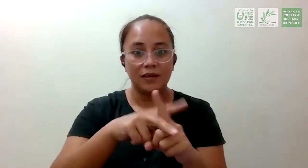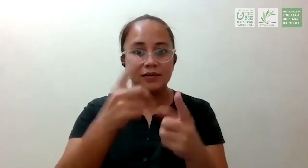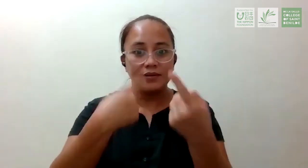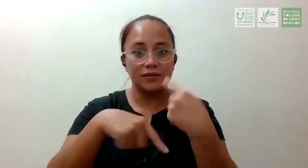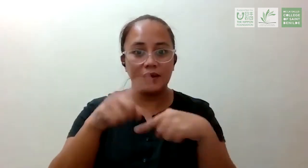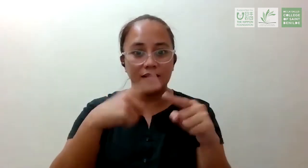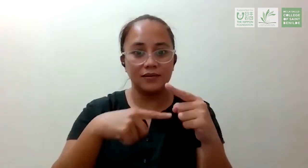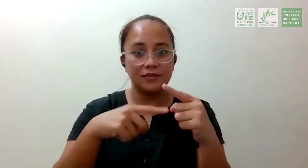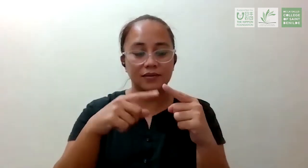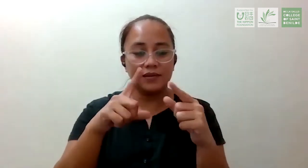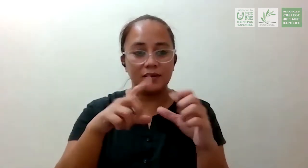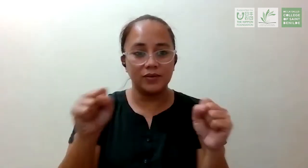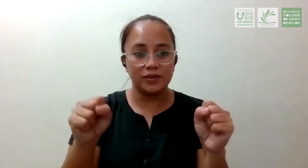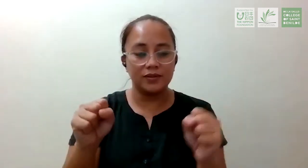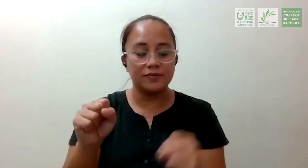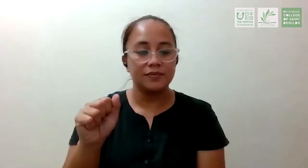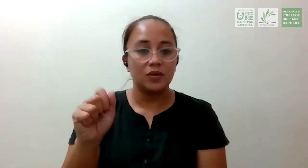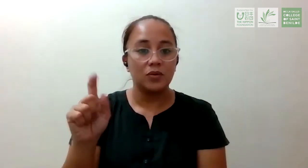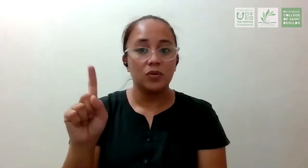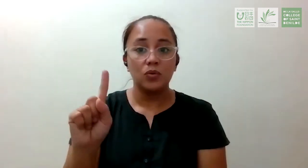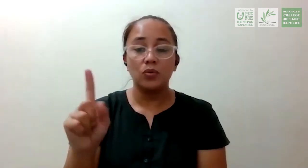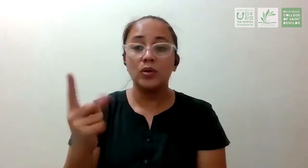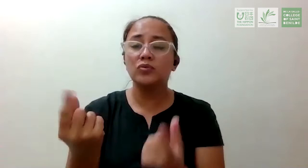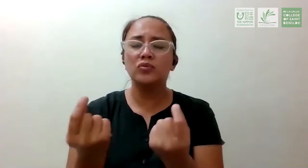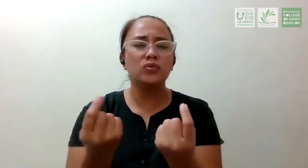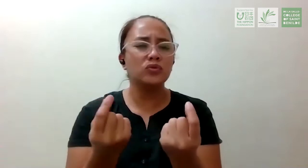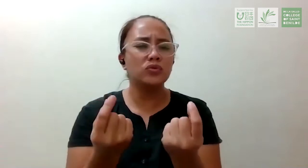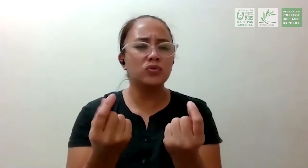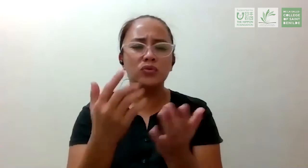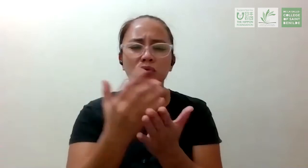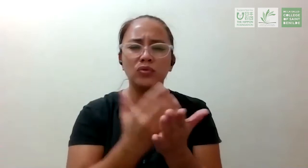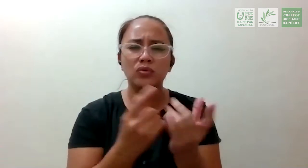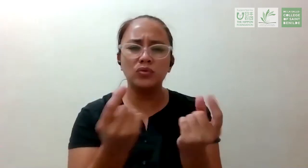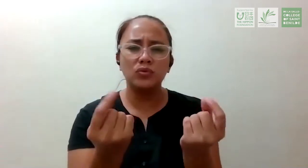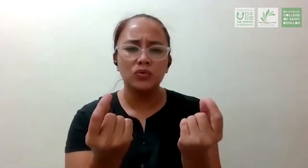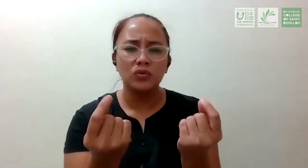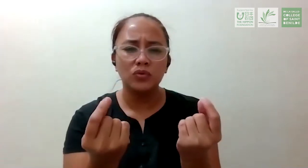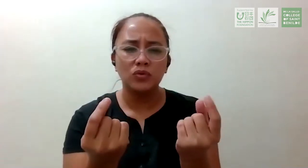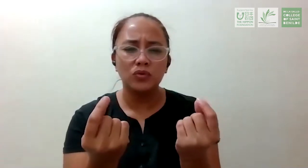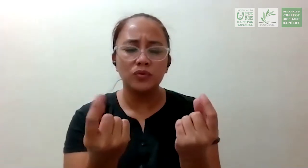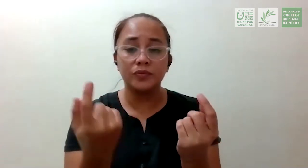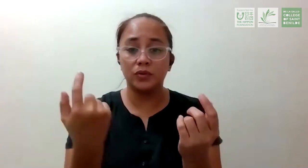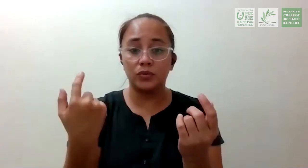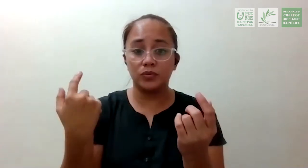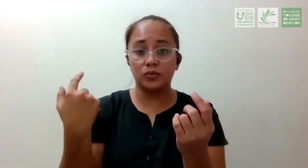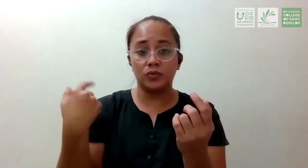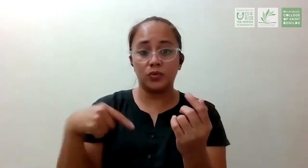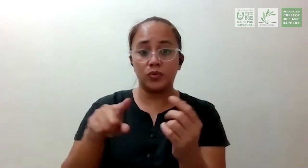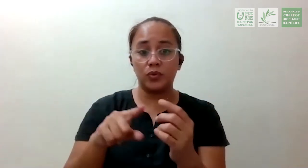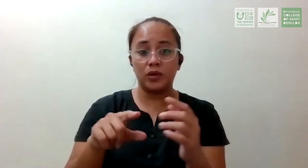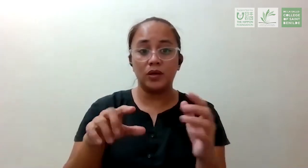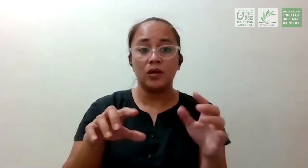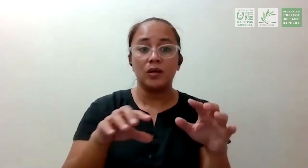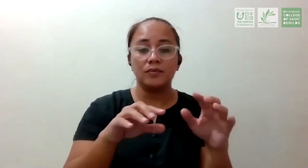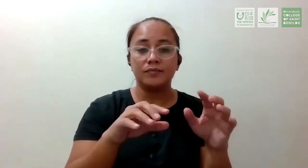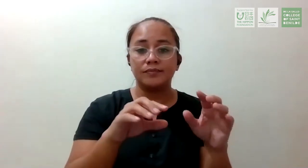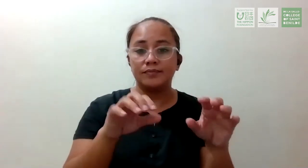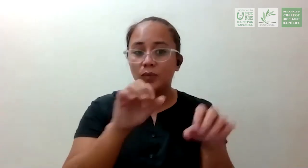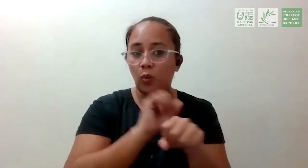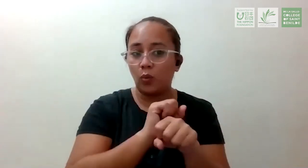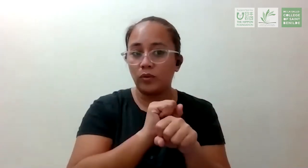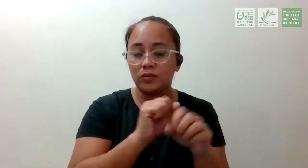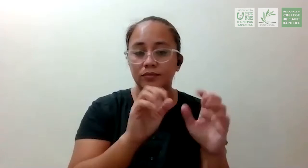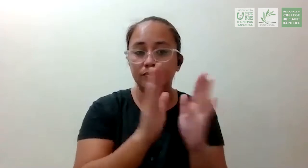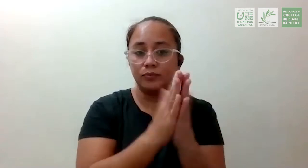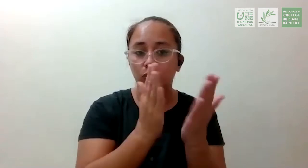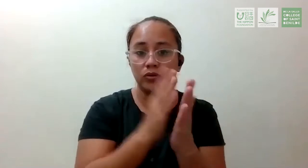So basically what we're going to do in this course is to work on books for teaching. And when